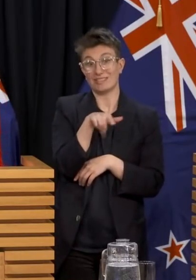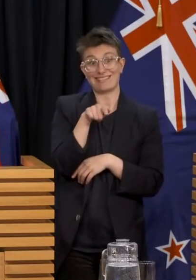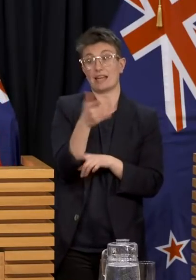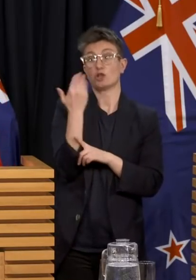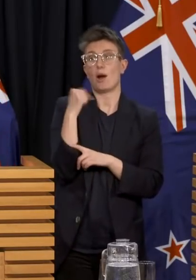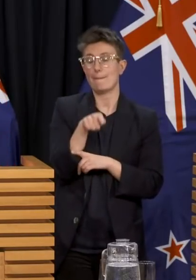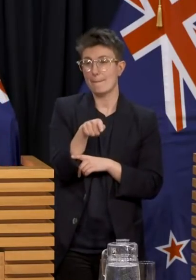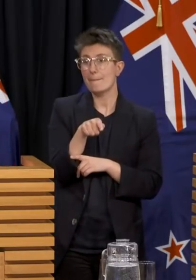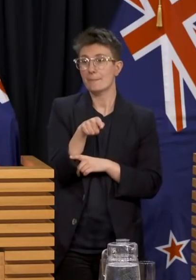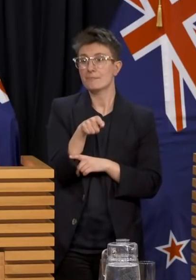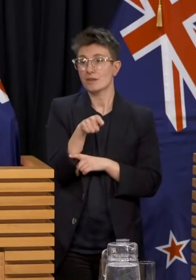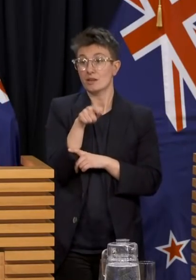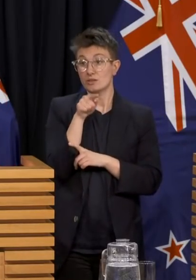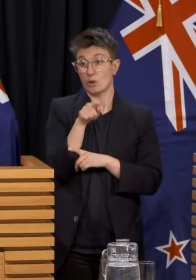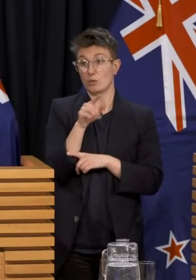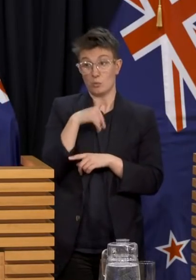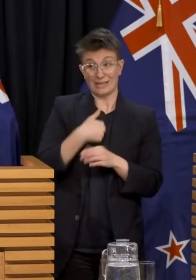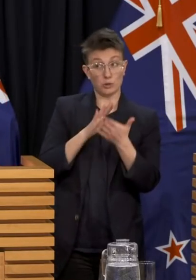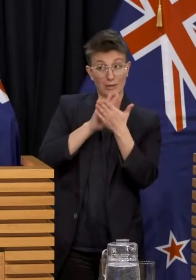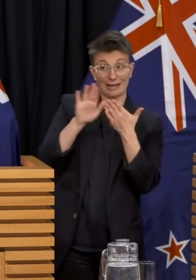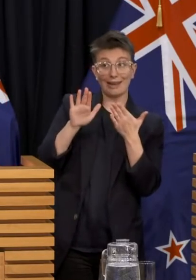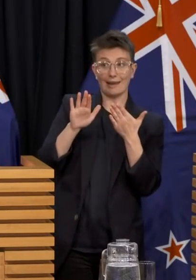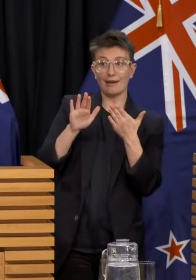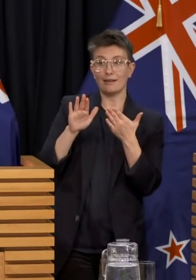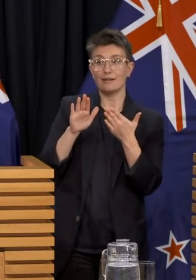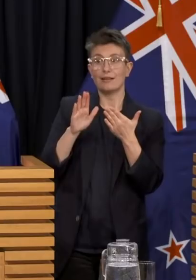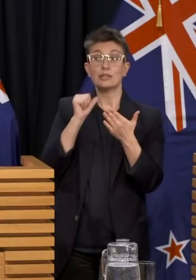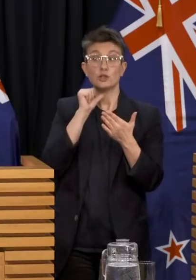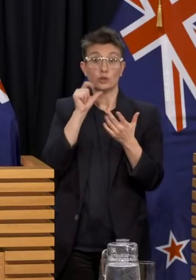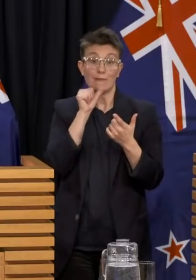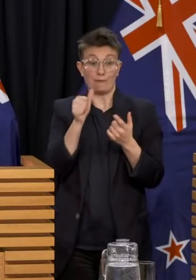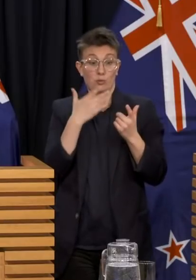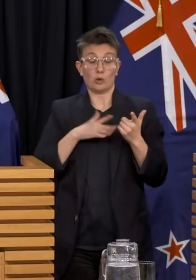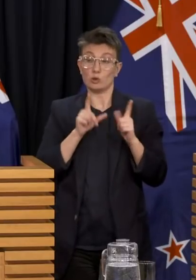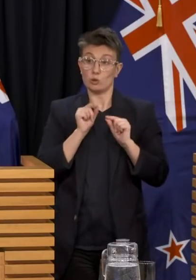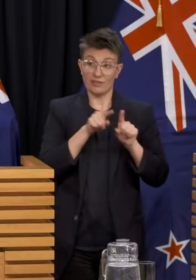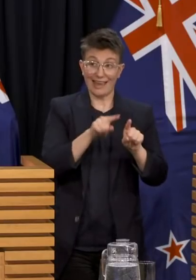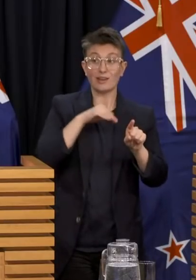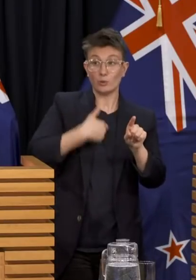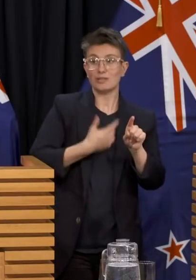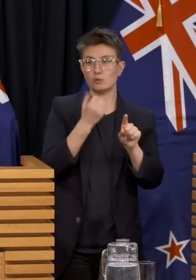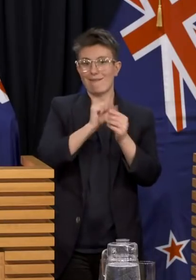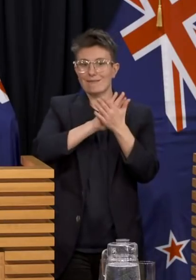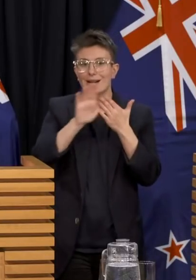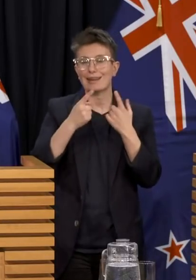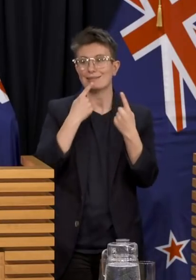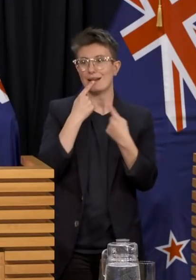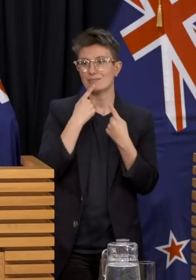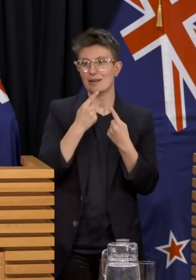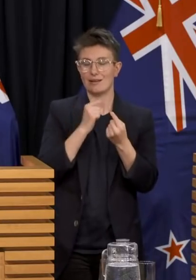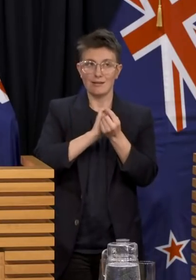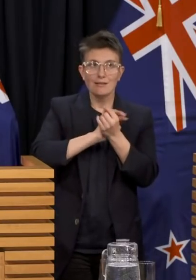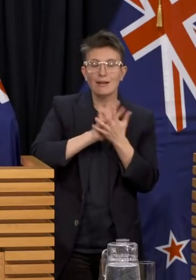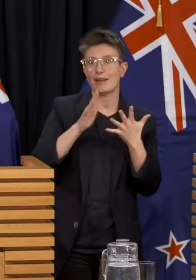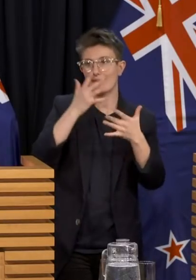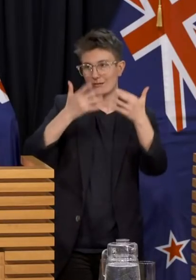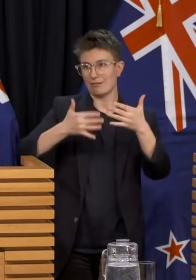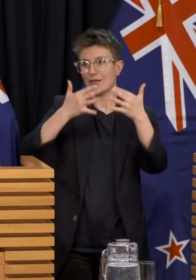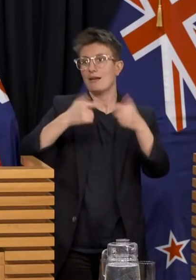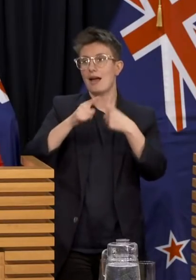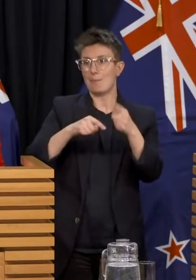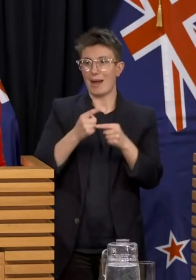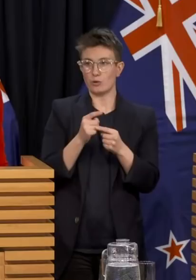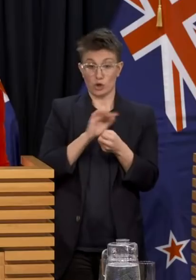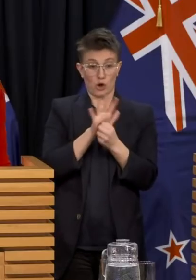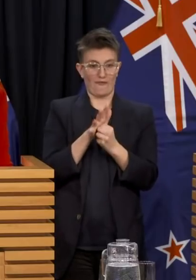it does rely on you having very clear data and information about cases and their reach. We have also always said that